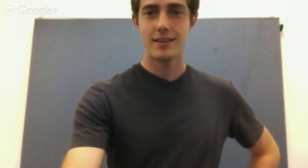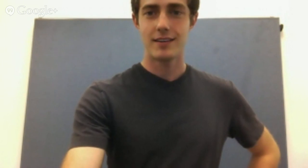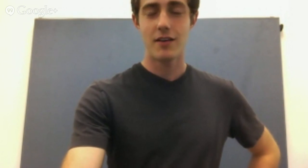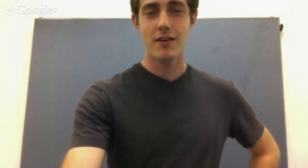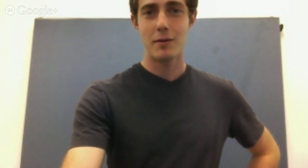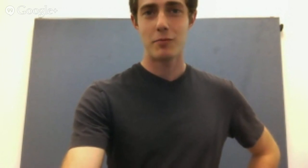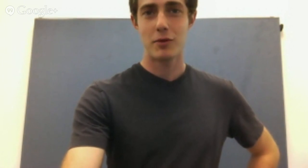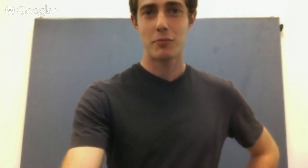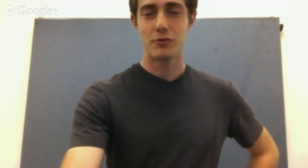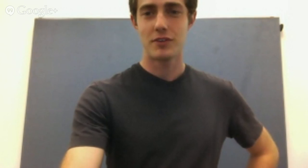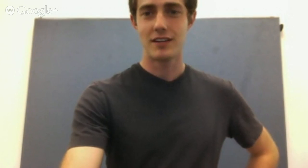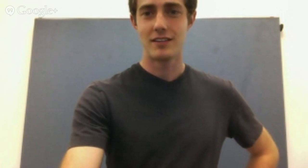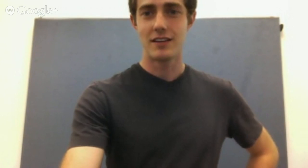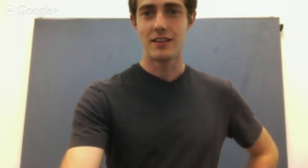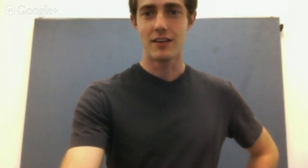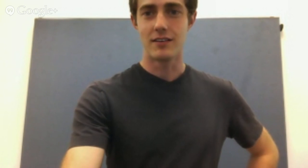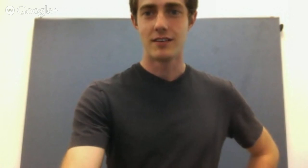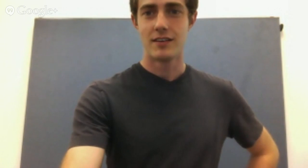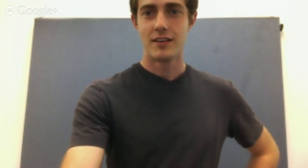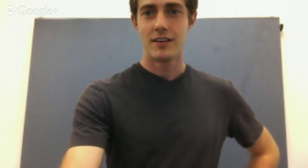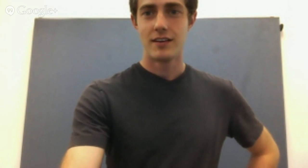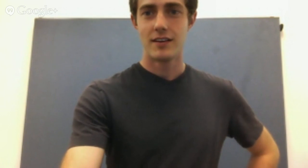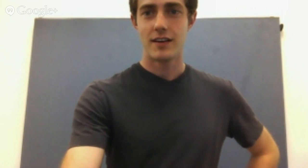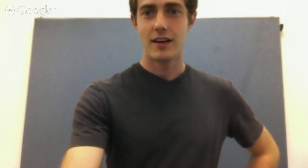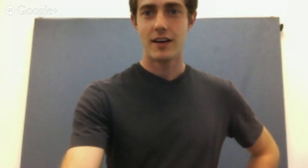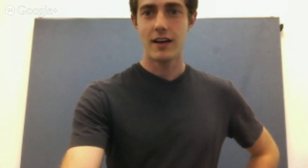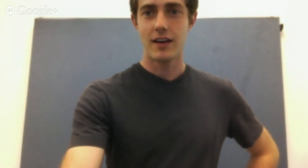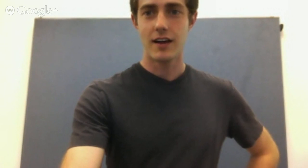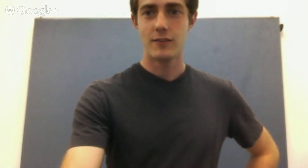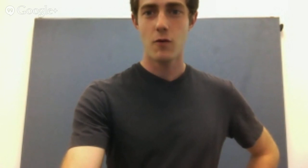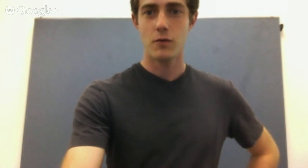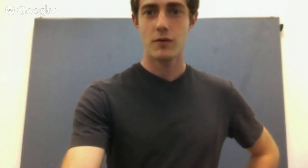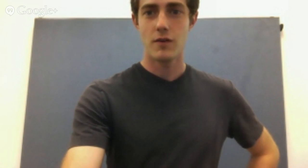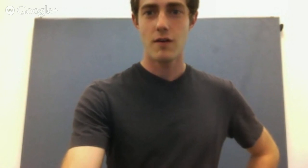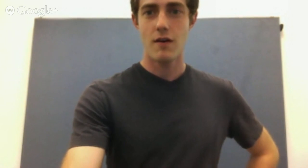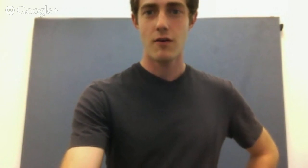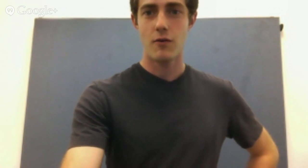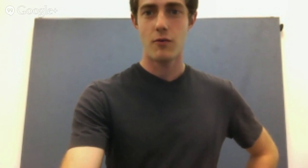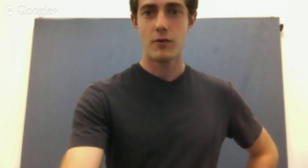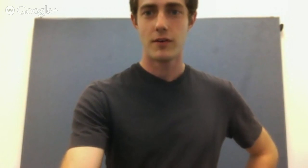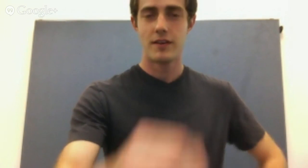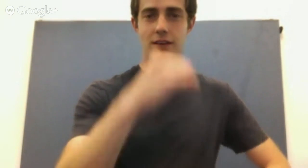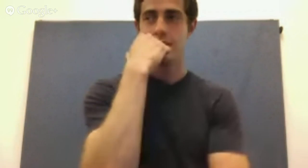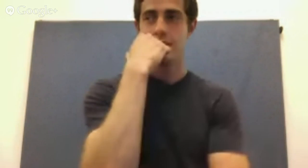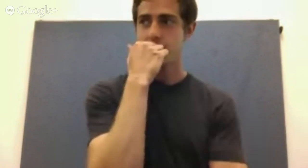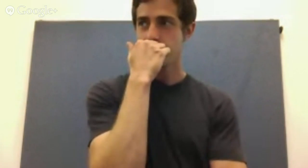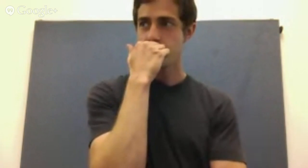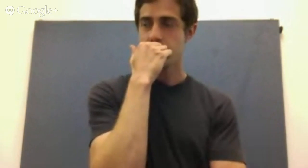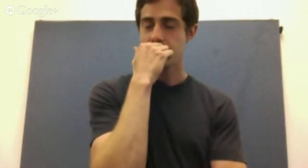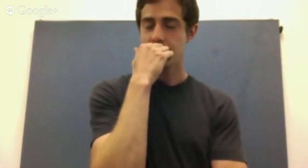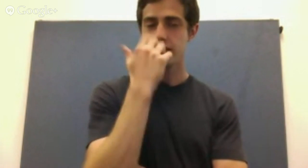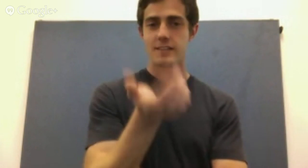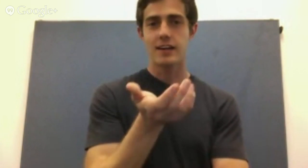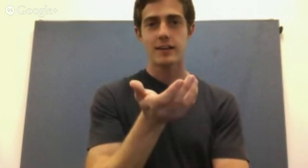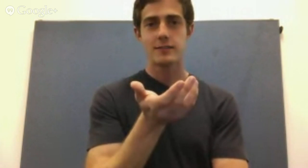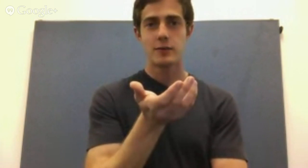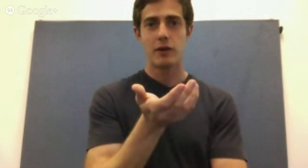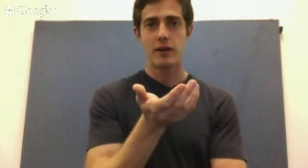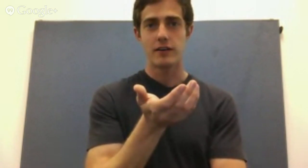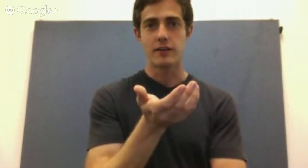I thought about putting Blue Sunny Day in there. I don't know, because I got to consider my